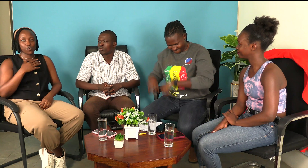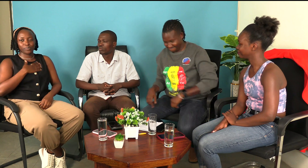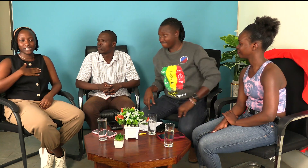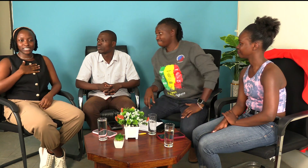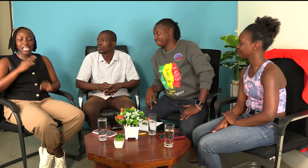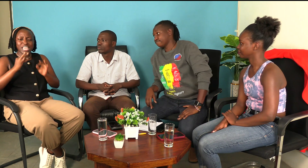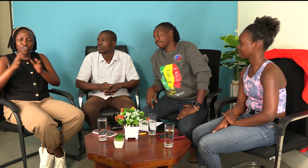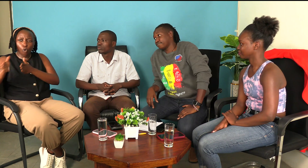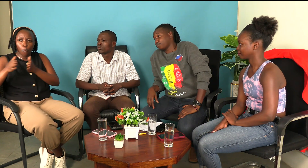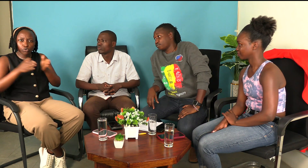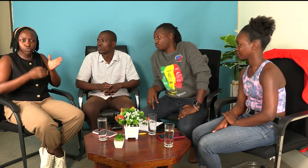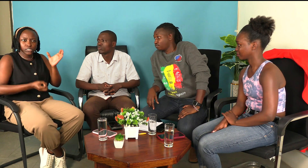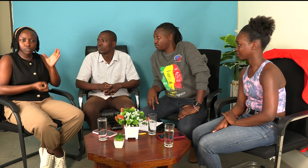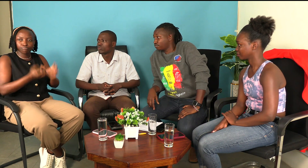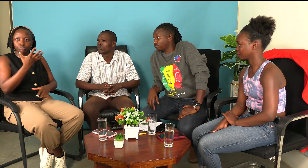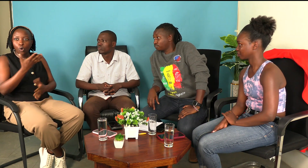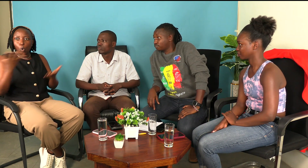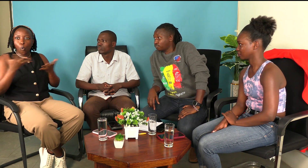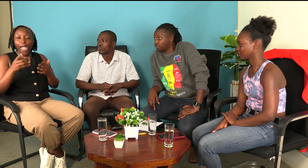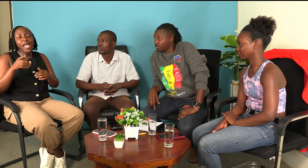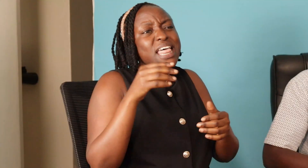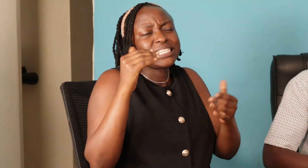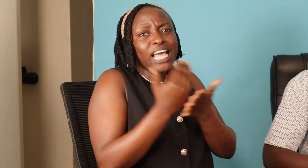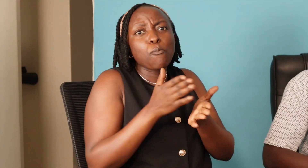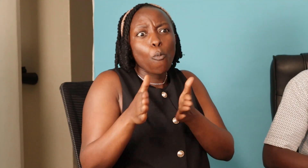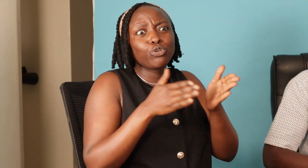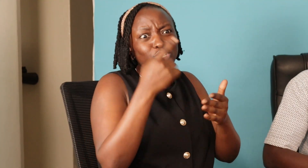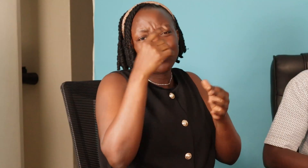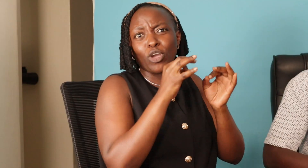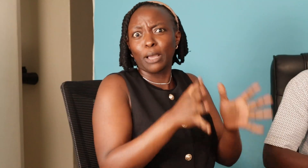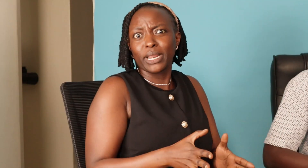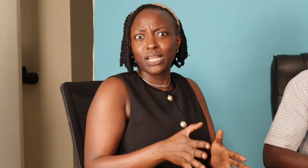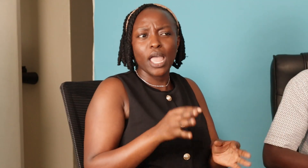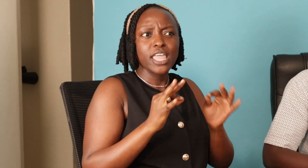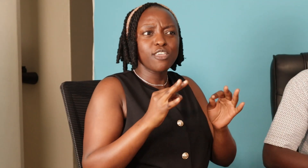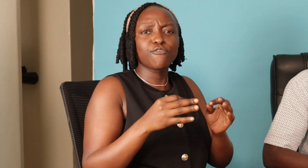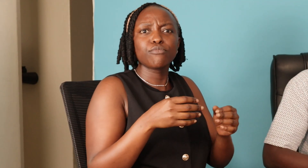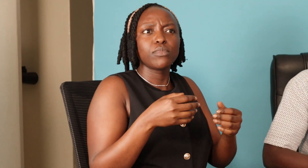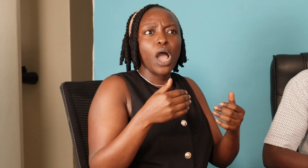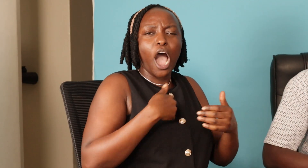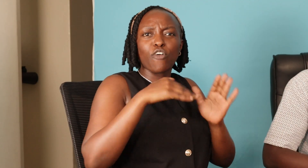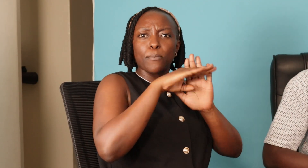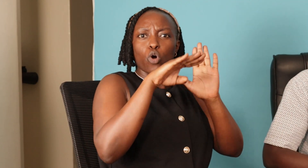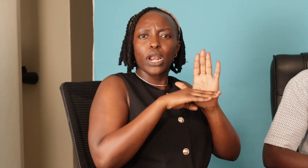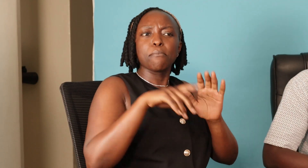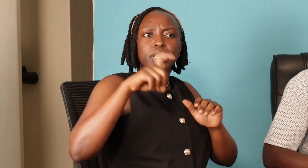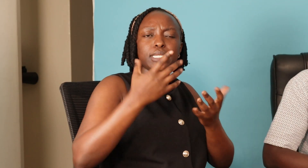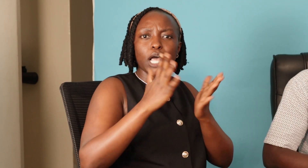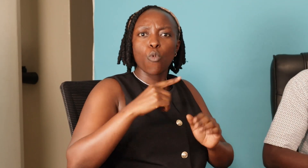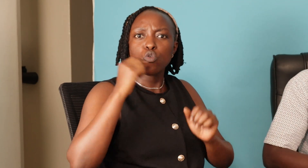deaf community. No, Yes. if an opportunity arises, some opportunities are for interpreters, yes. There's maybe, for